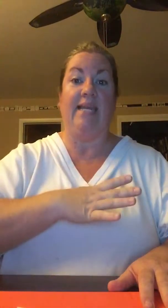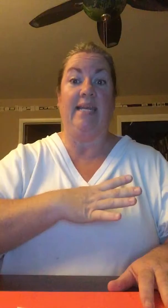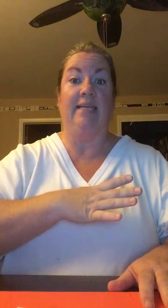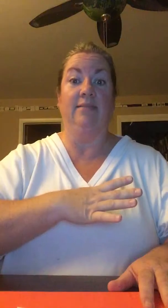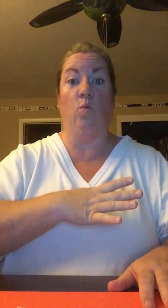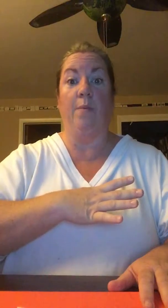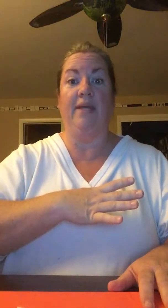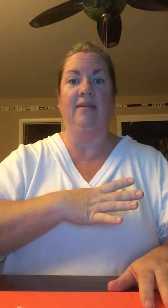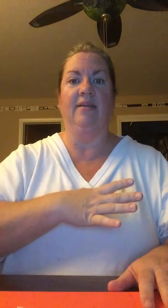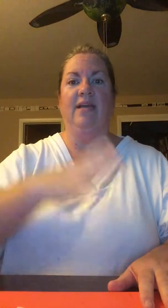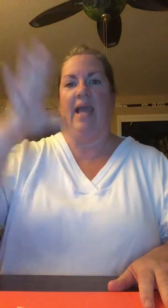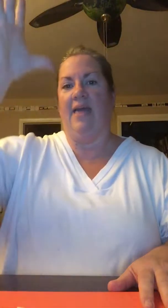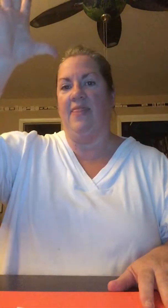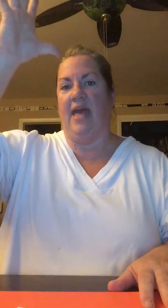lady, woman. And then